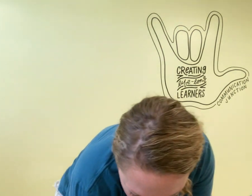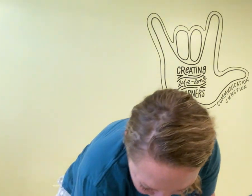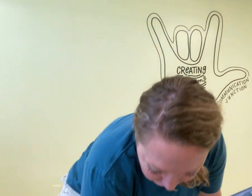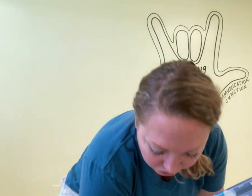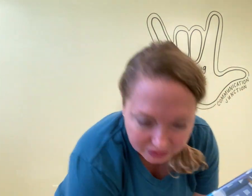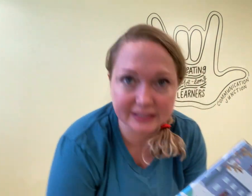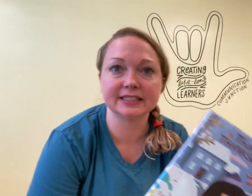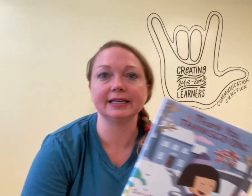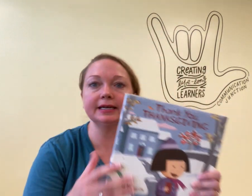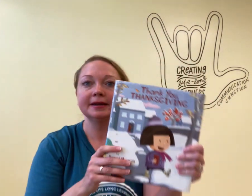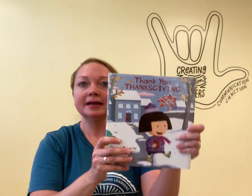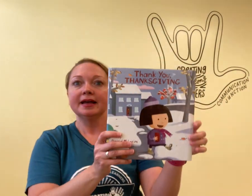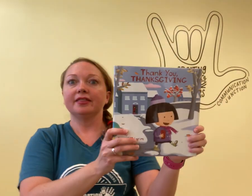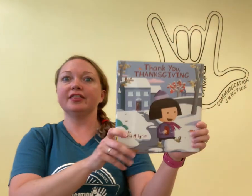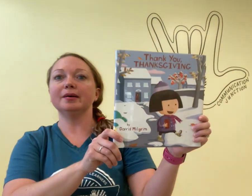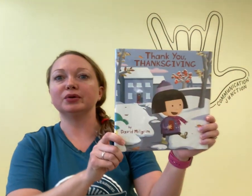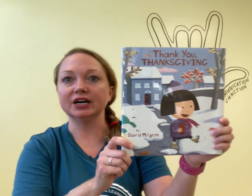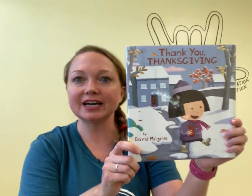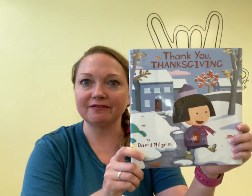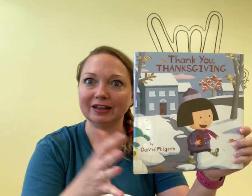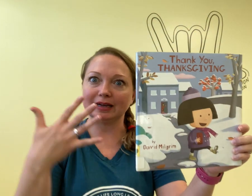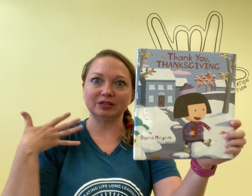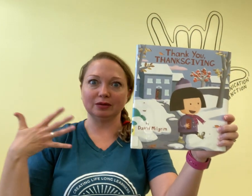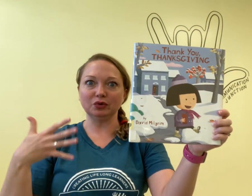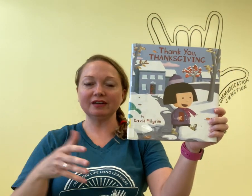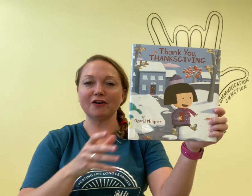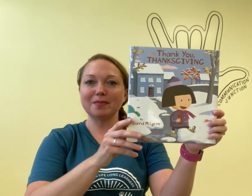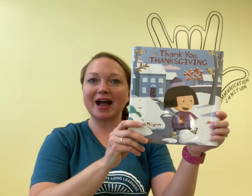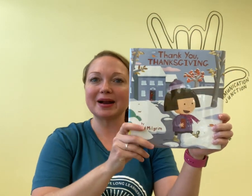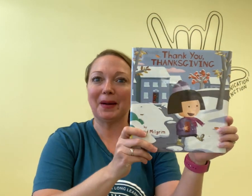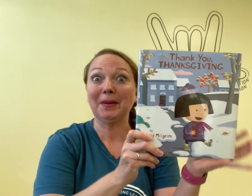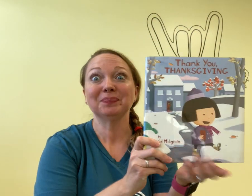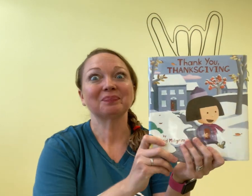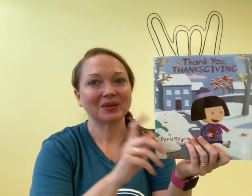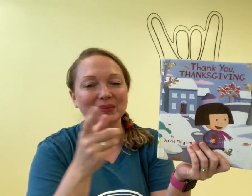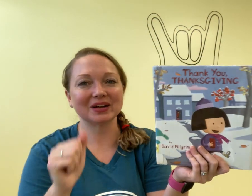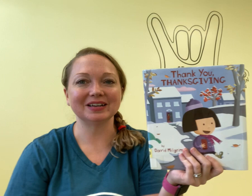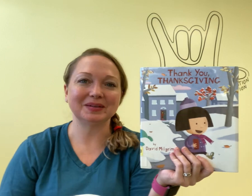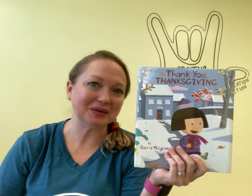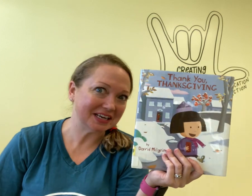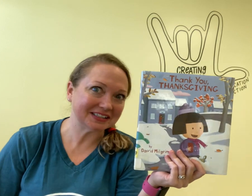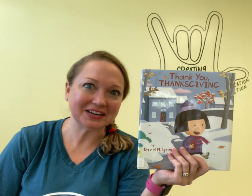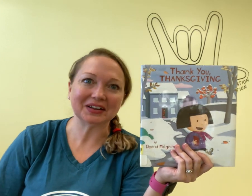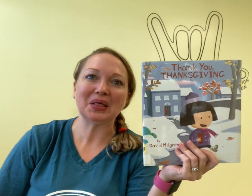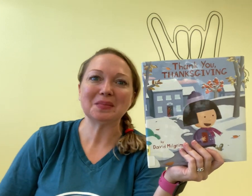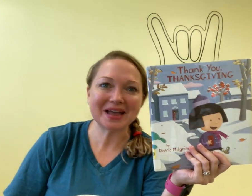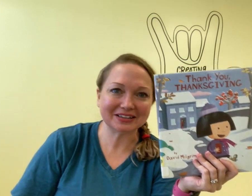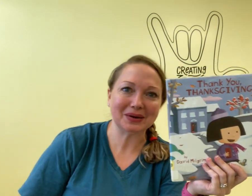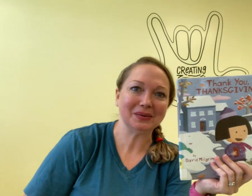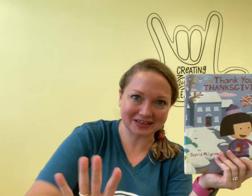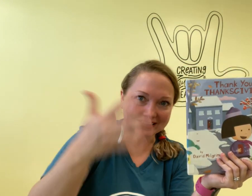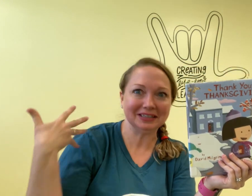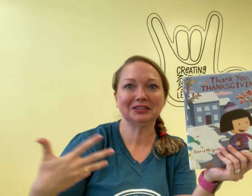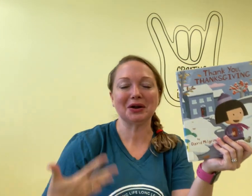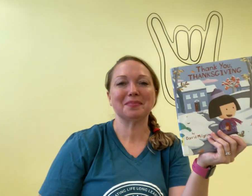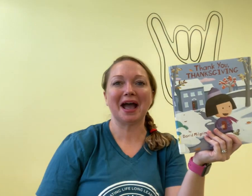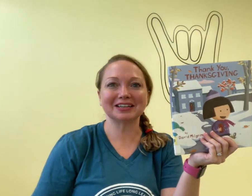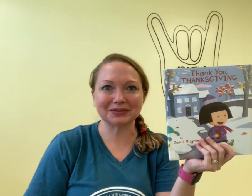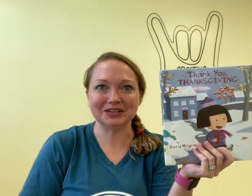so you can see the book. I feel like I'm sitting really far back, but we're gonna be dancing here in a little bit, and so I wanted to start back so that you could